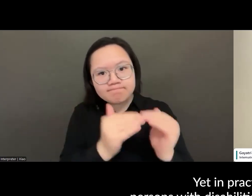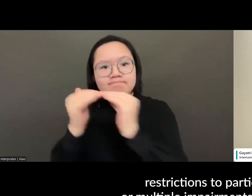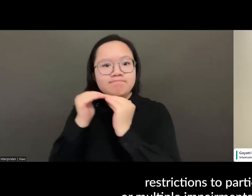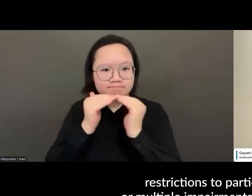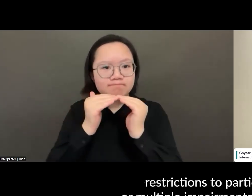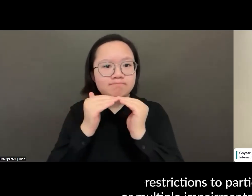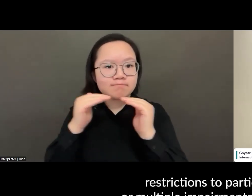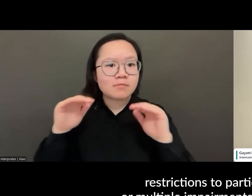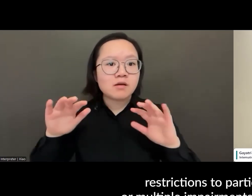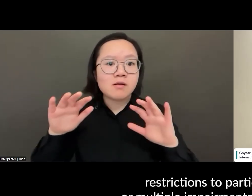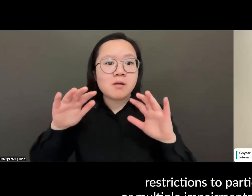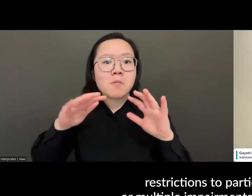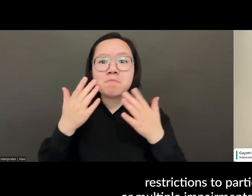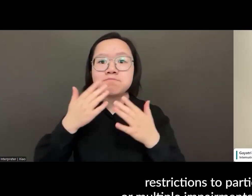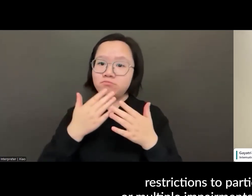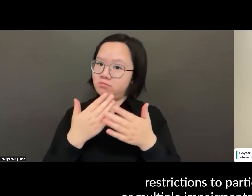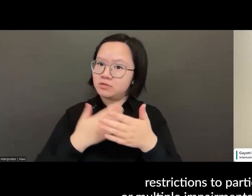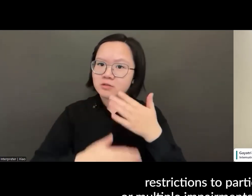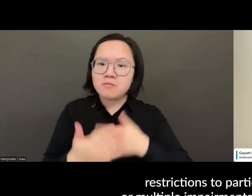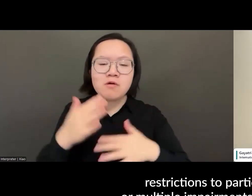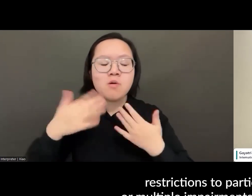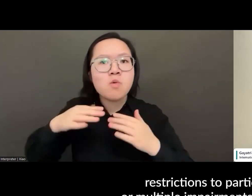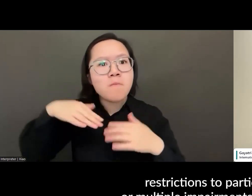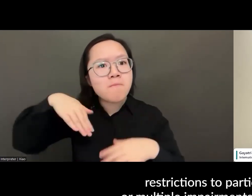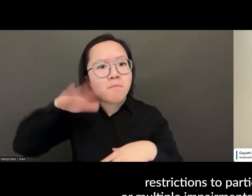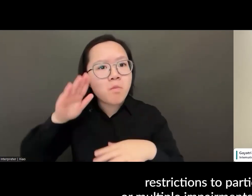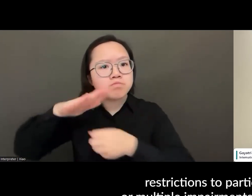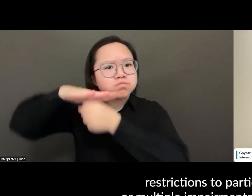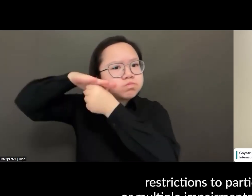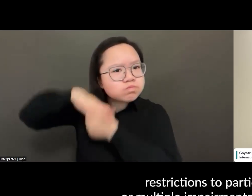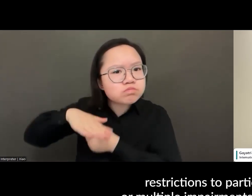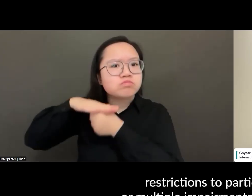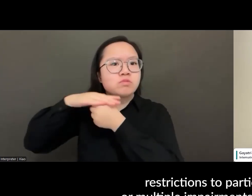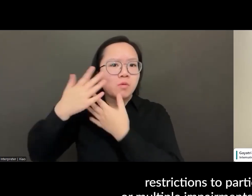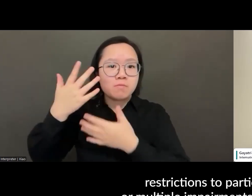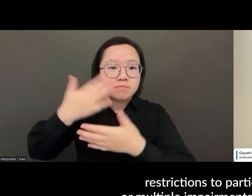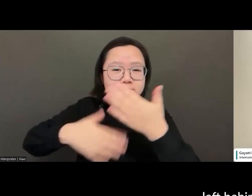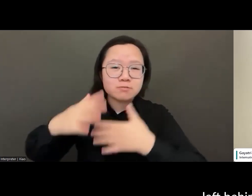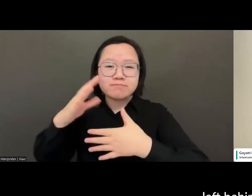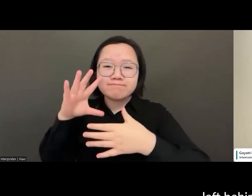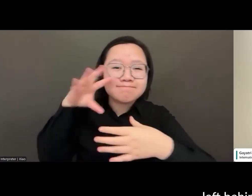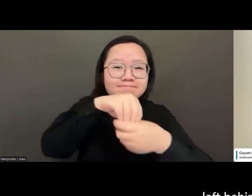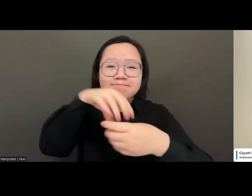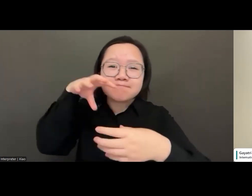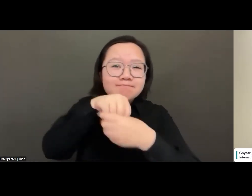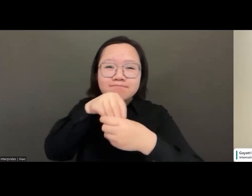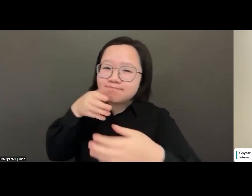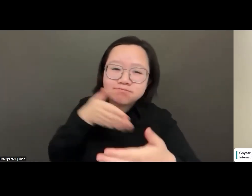facing higher restrictions to participation and/or multiple impairments are far too often left